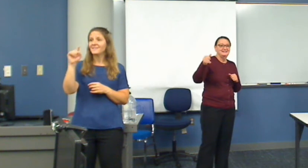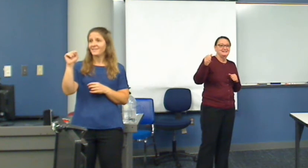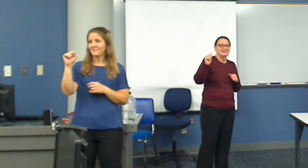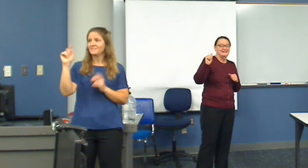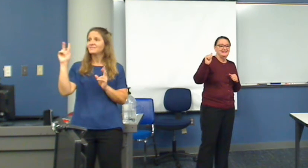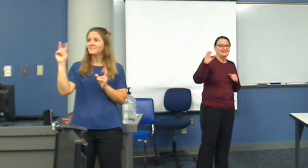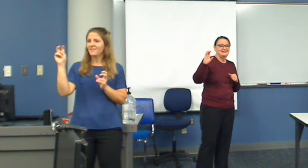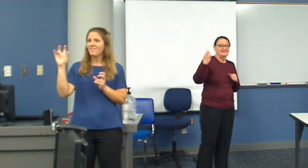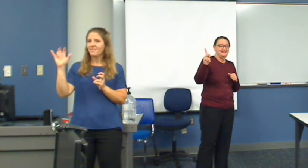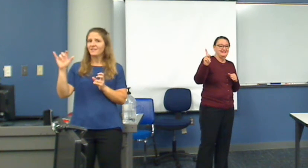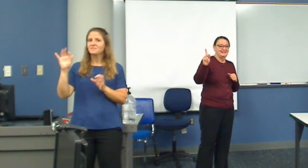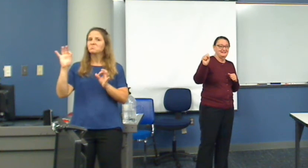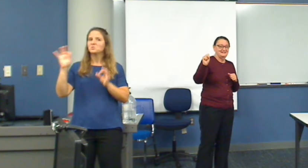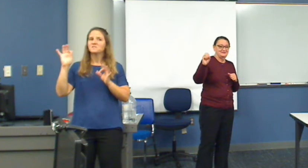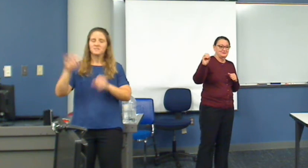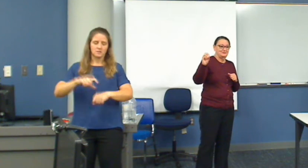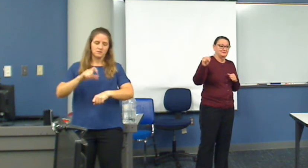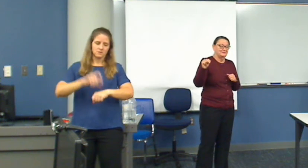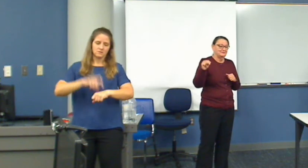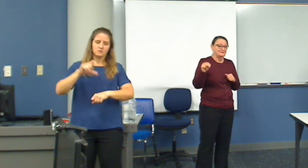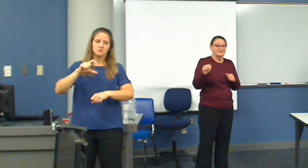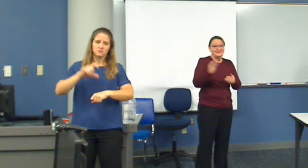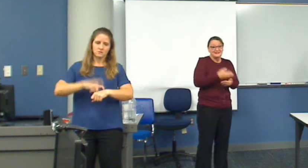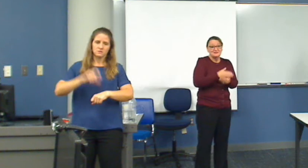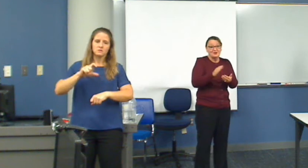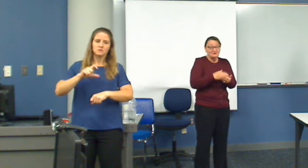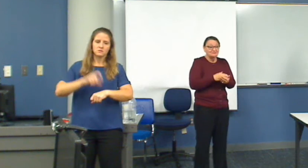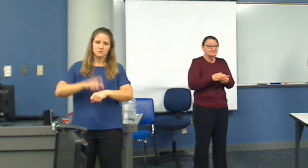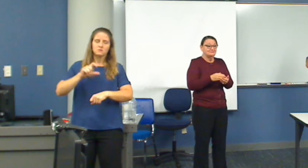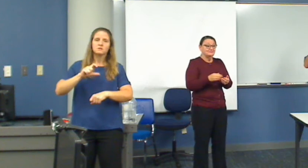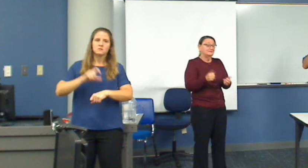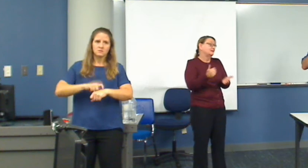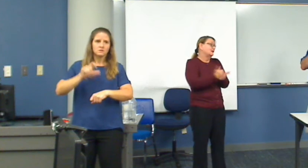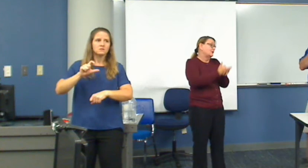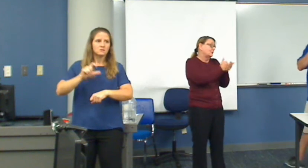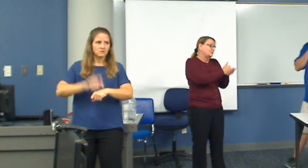get one of those songs in your mind, it kind of will help you with compressions.